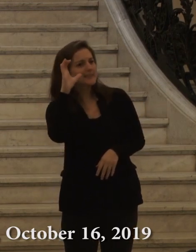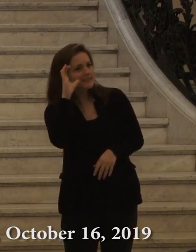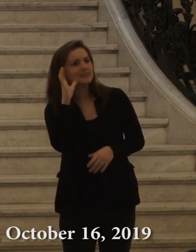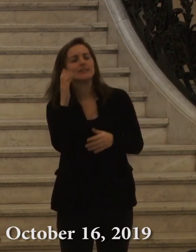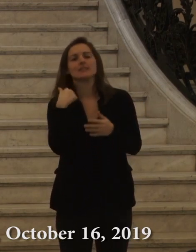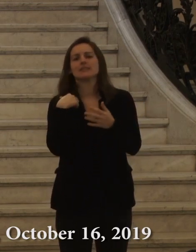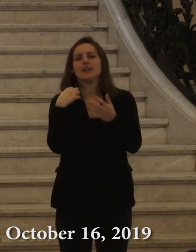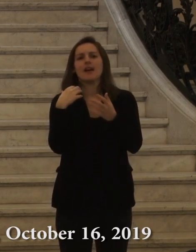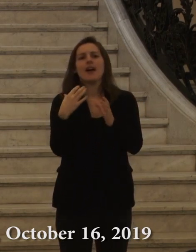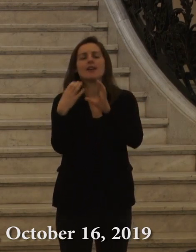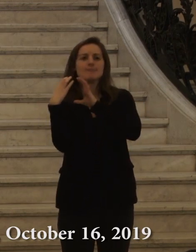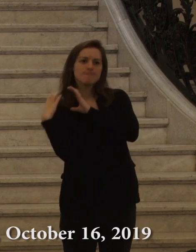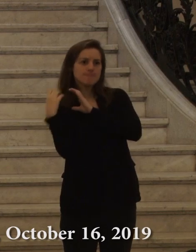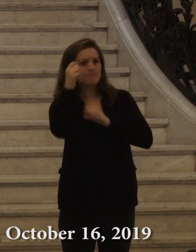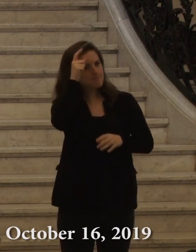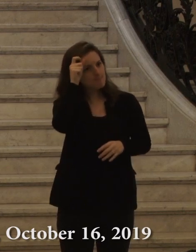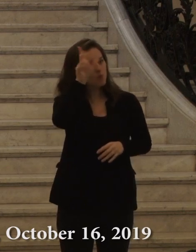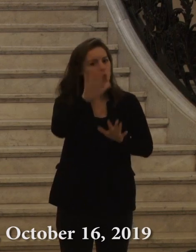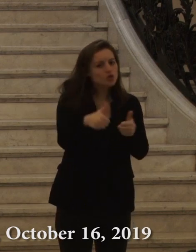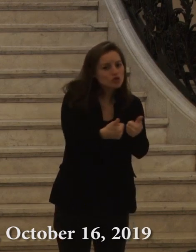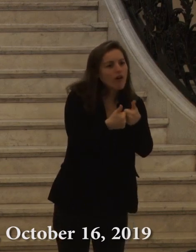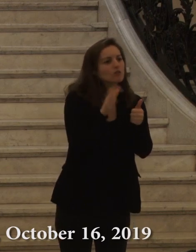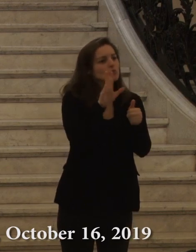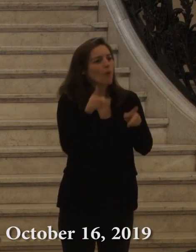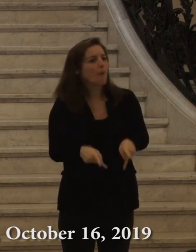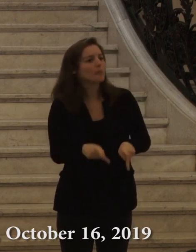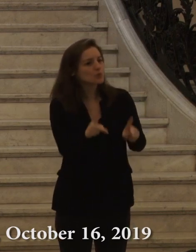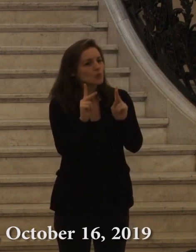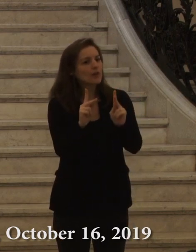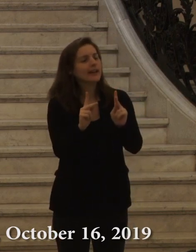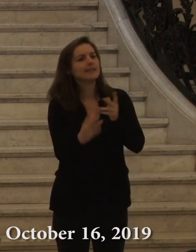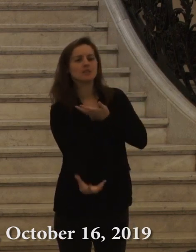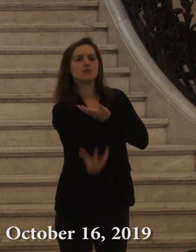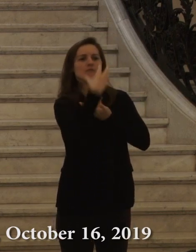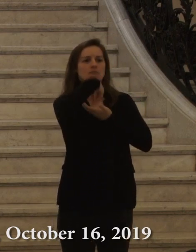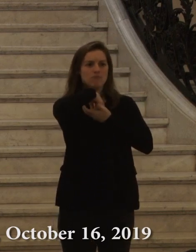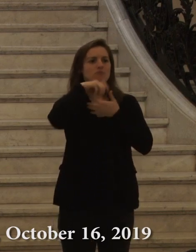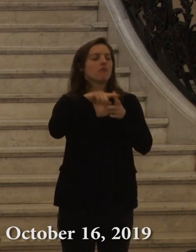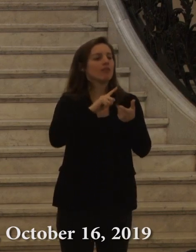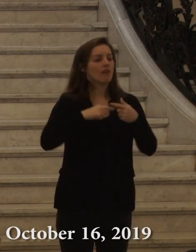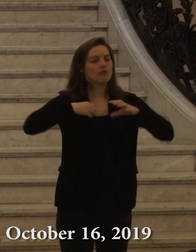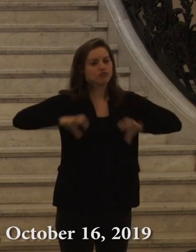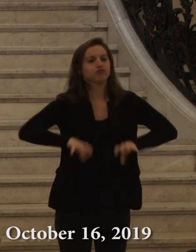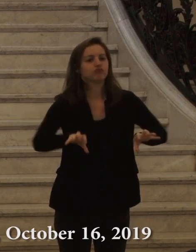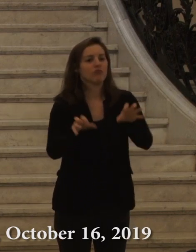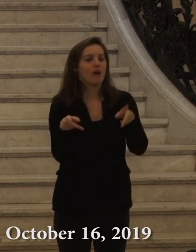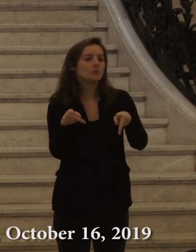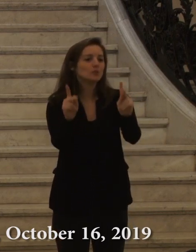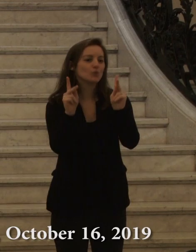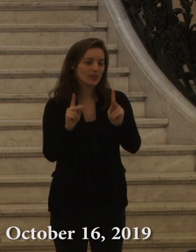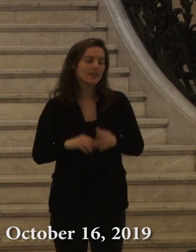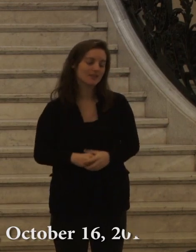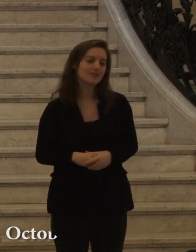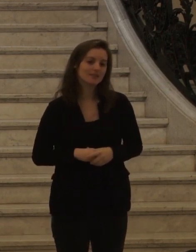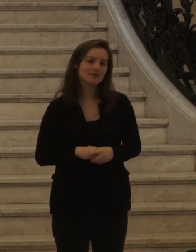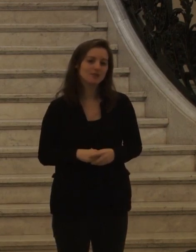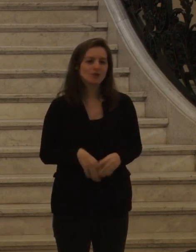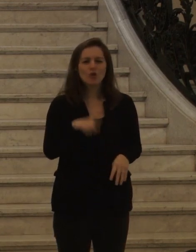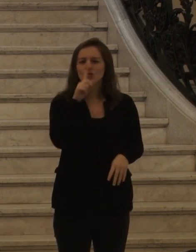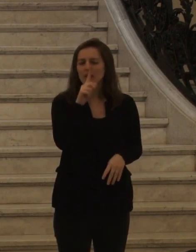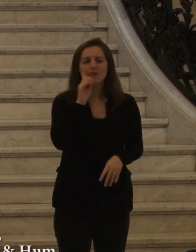challenges, and your opportunities to heart and then into action, and with Representative Cutler. So I really just want, for just